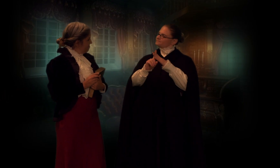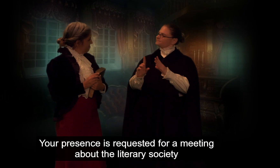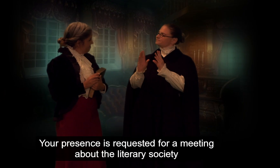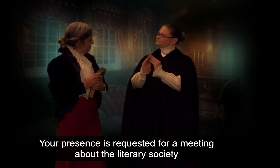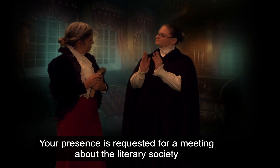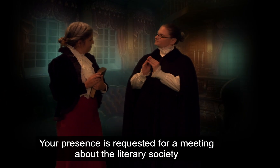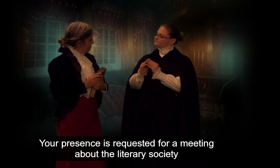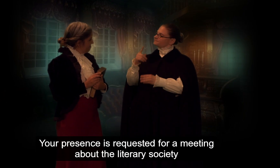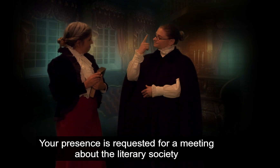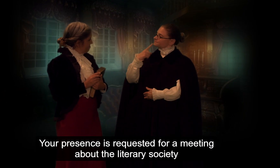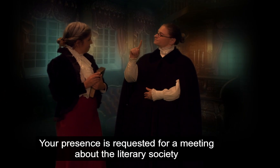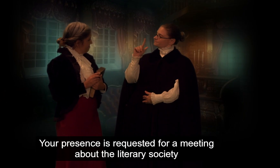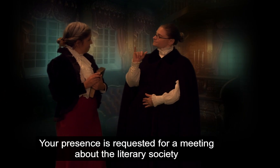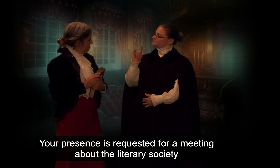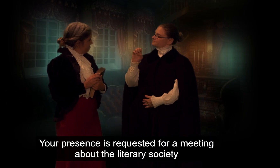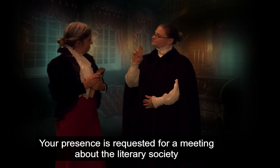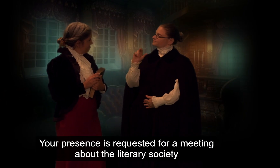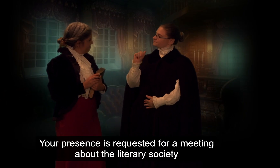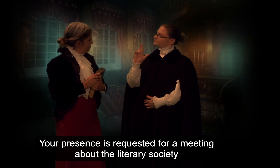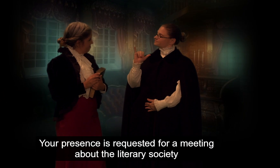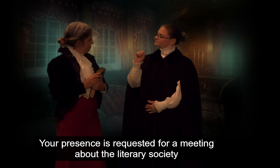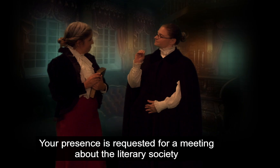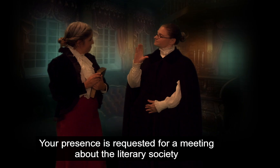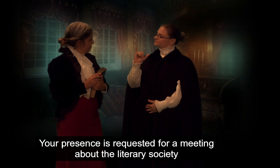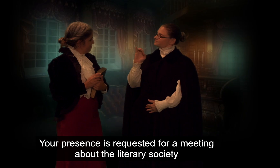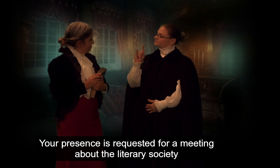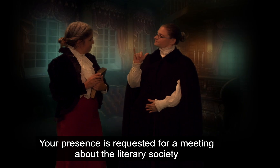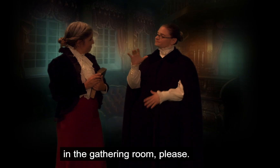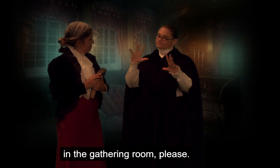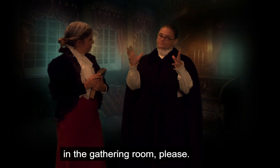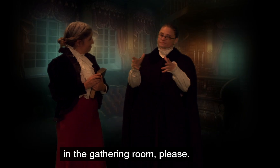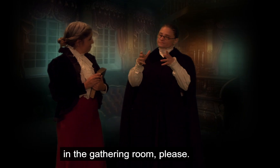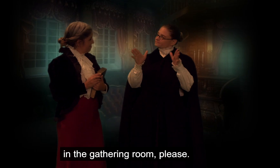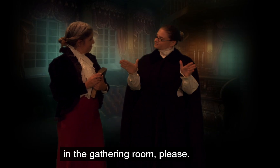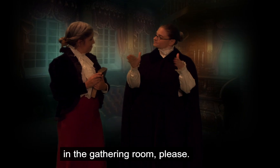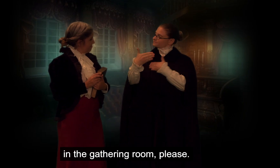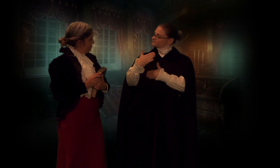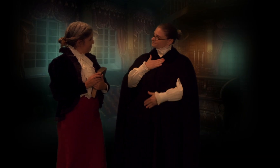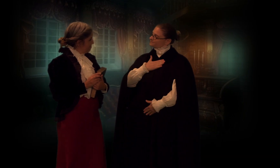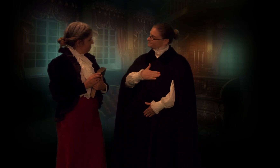Your presence is requested for a meeting about the Literary Society in the gathering room, please.